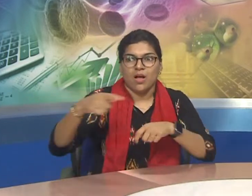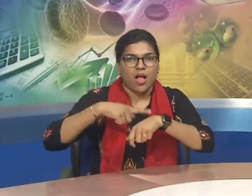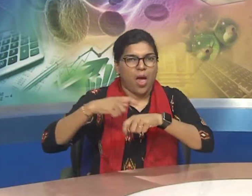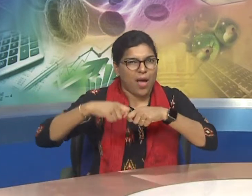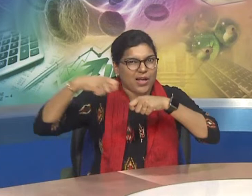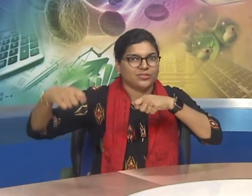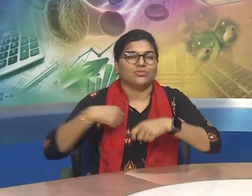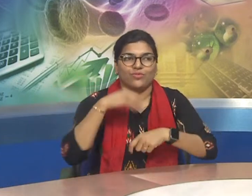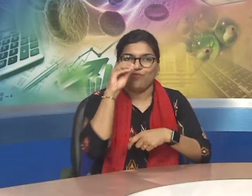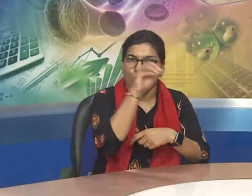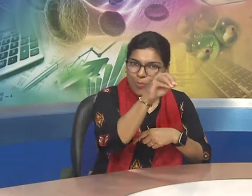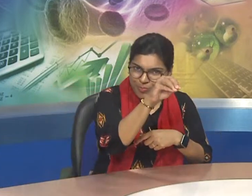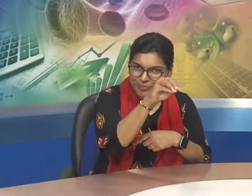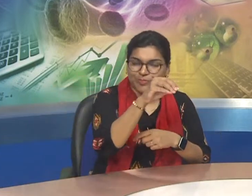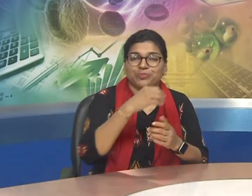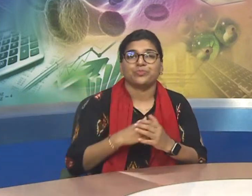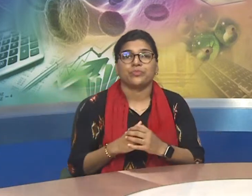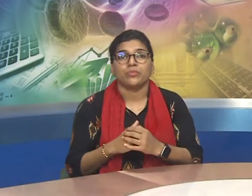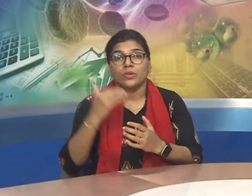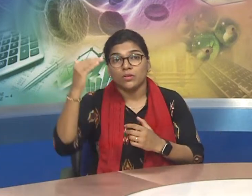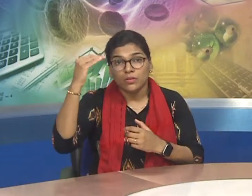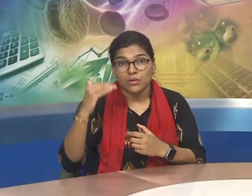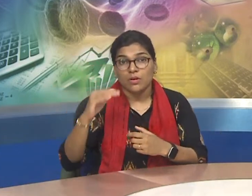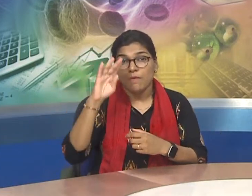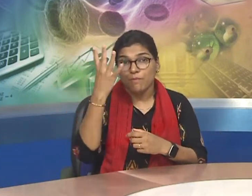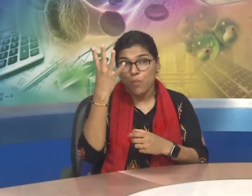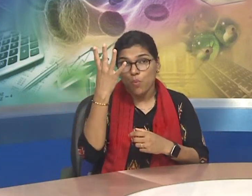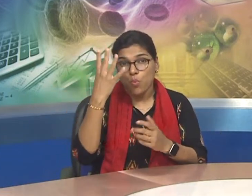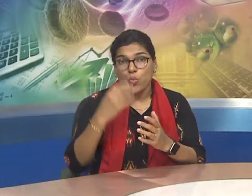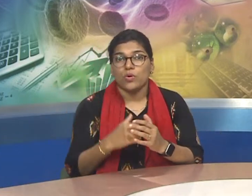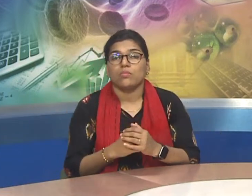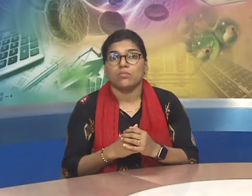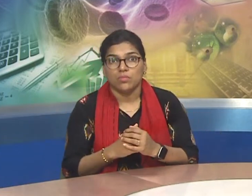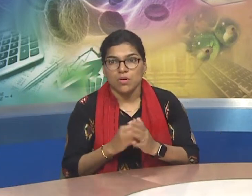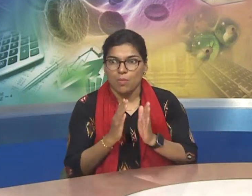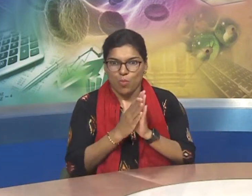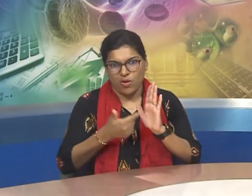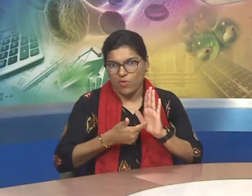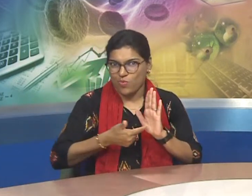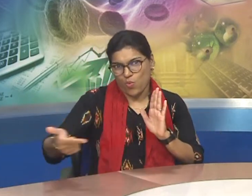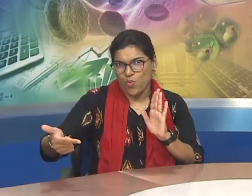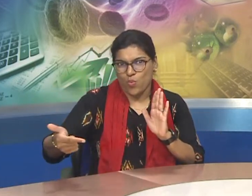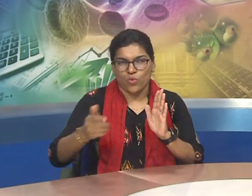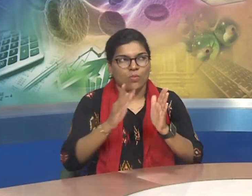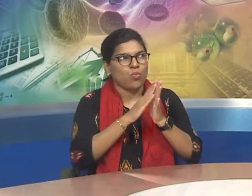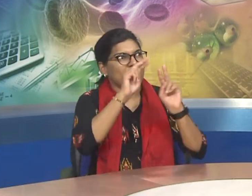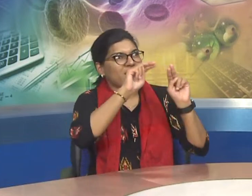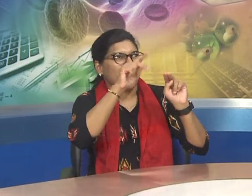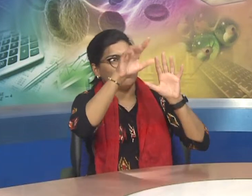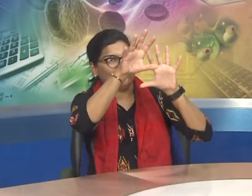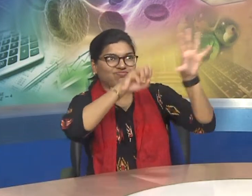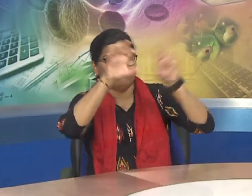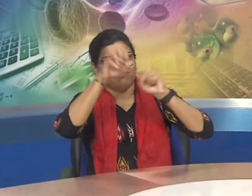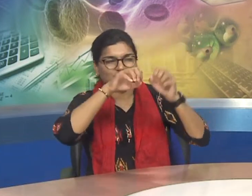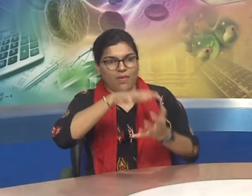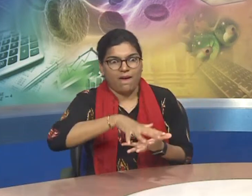provided in the computer software. Fourth point is loan periods of documents.